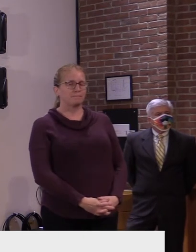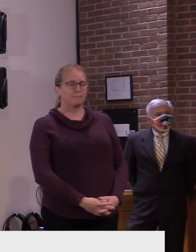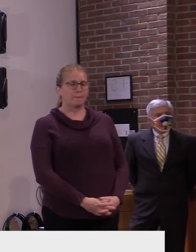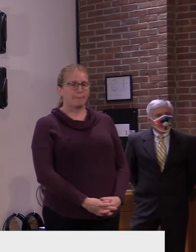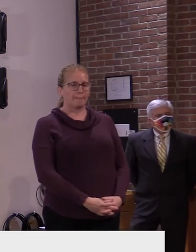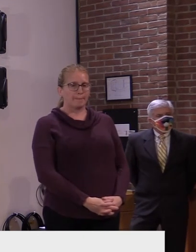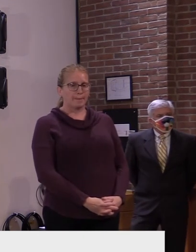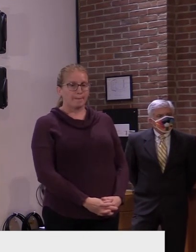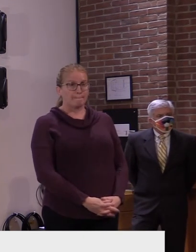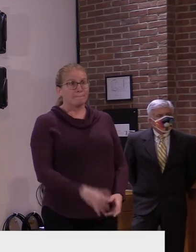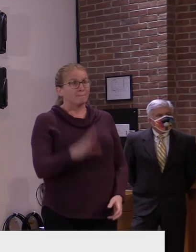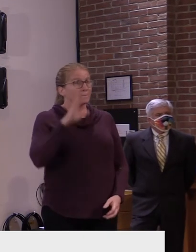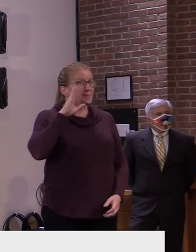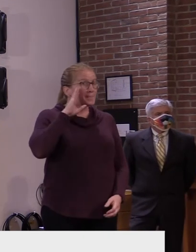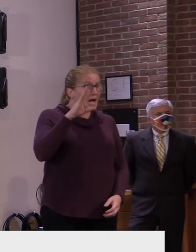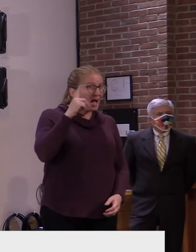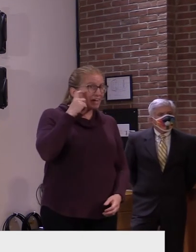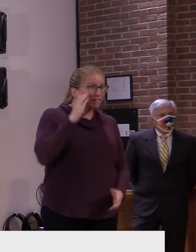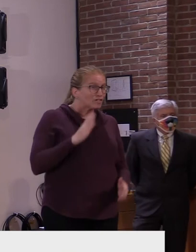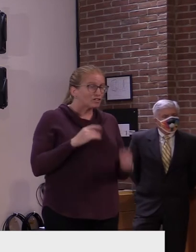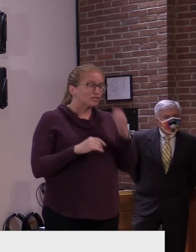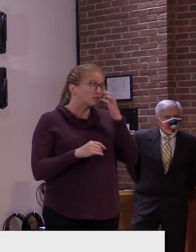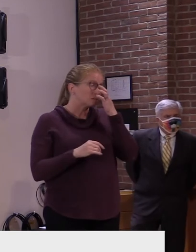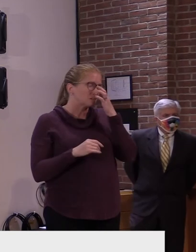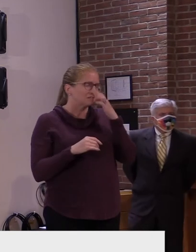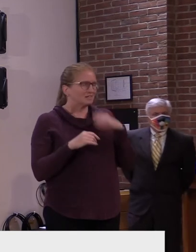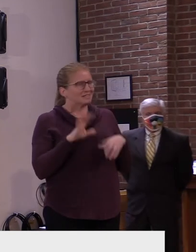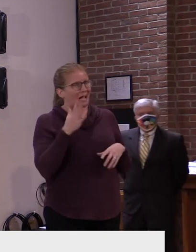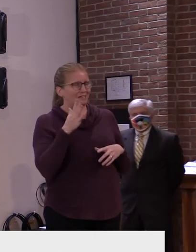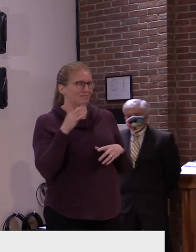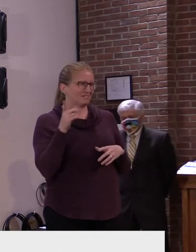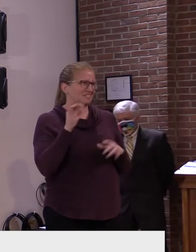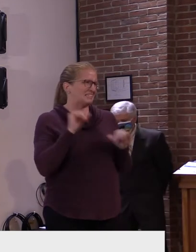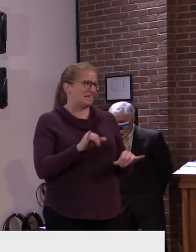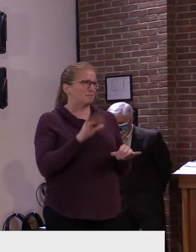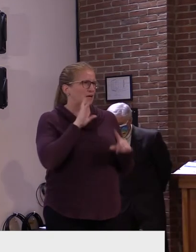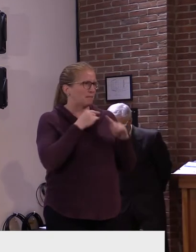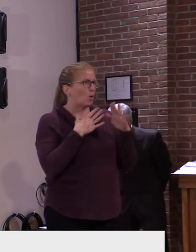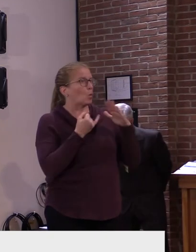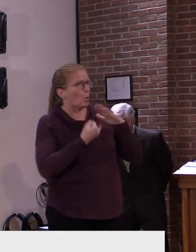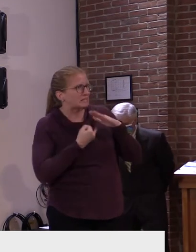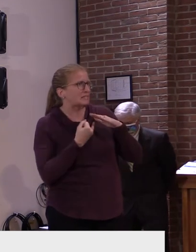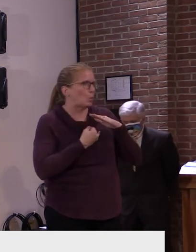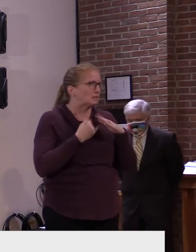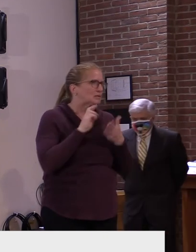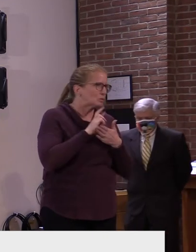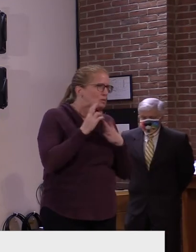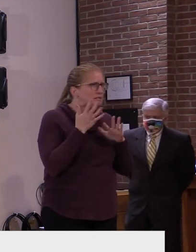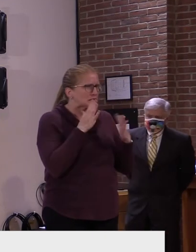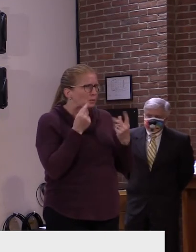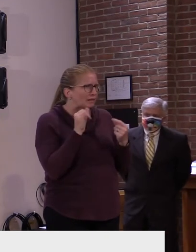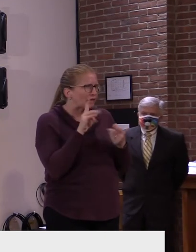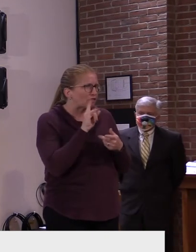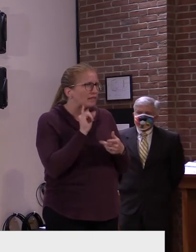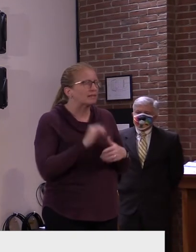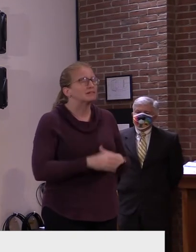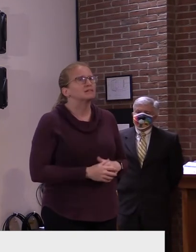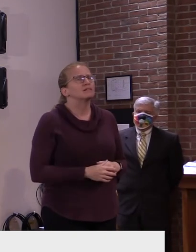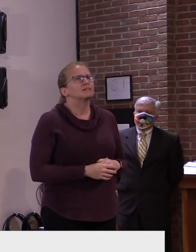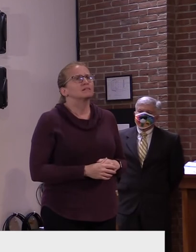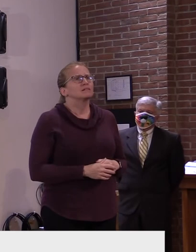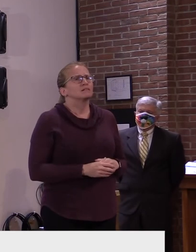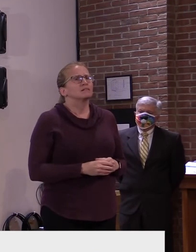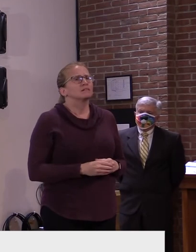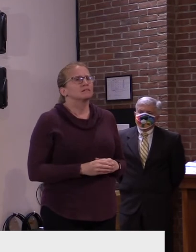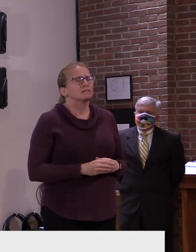hi governor um kind of going off this quarantine theme i wanted to ask how does the 14-day quarantine